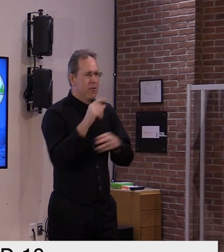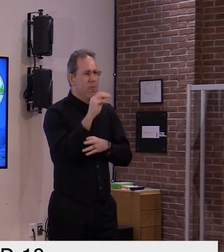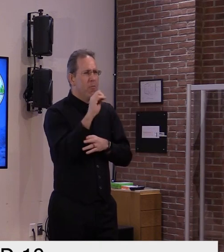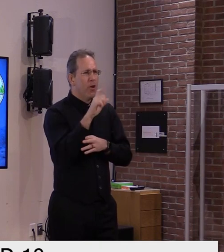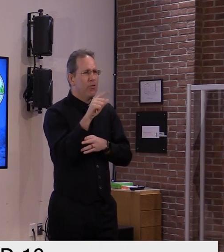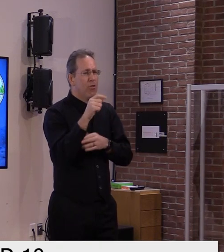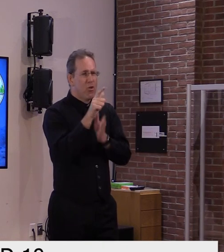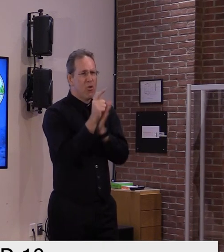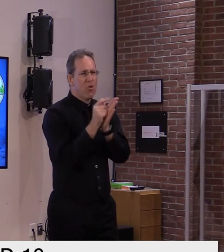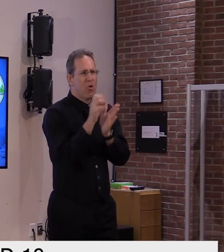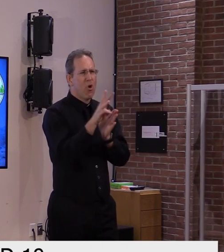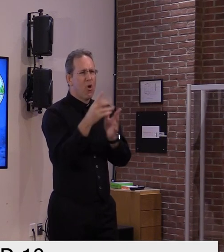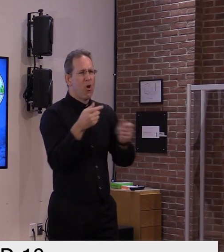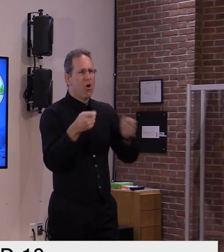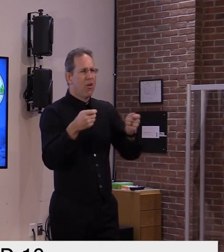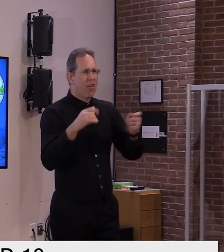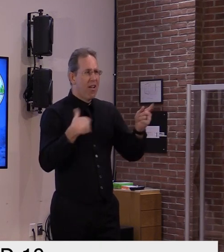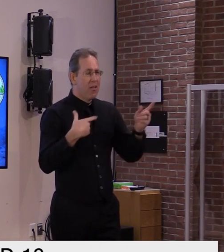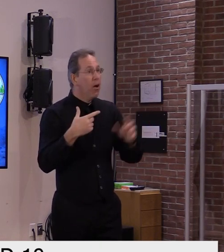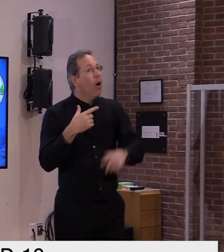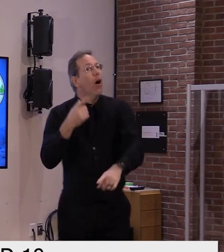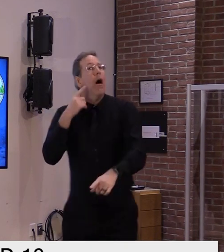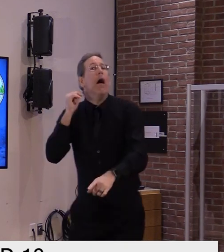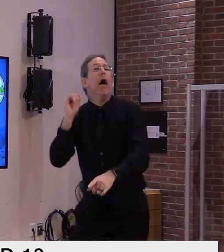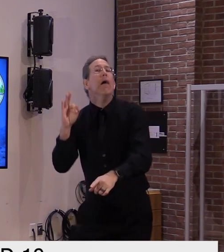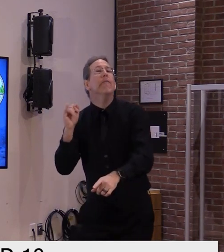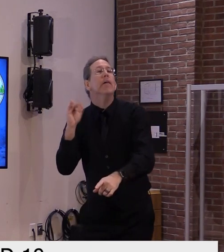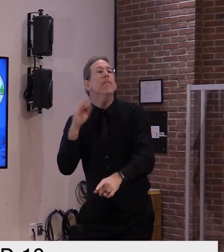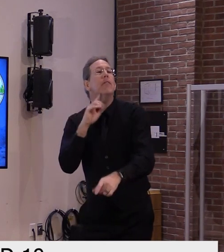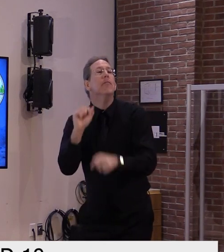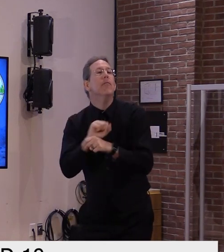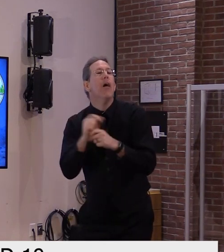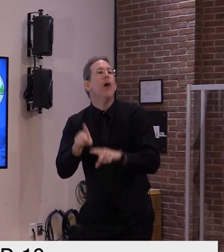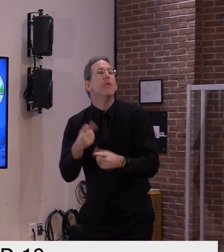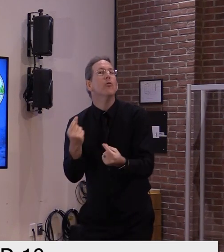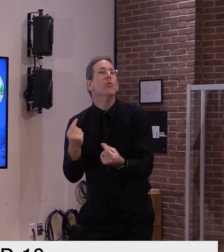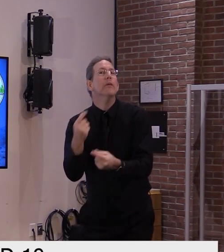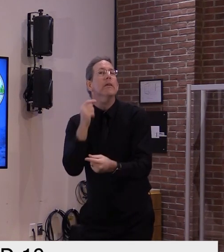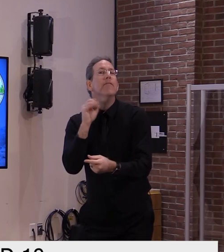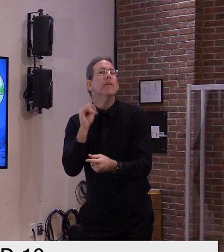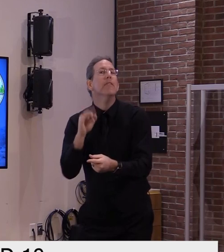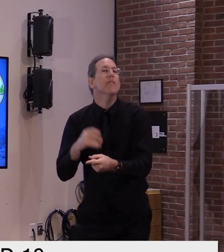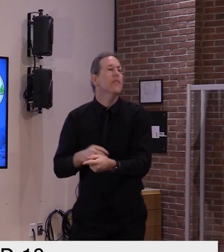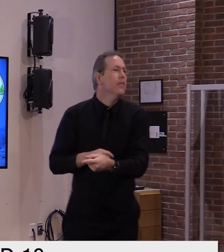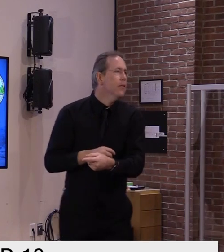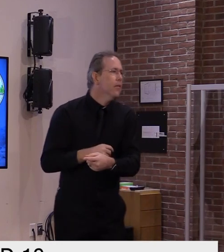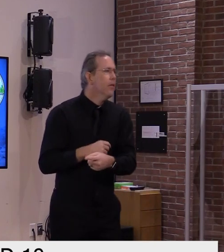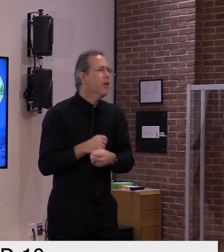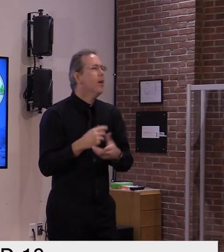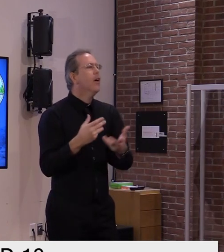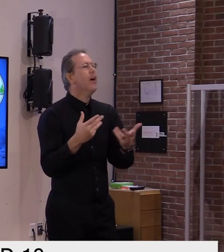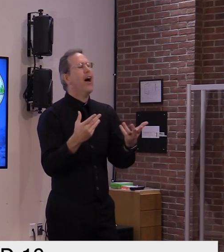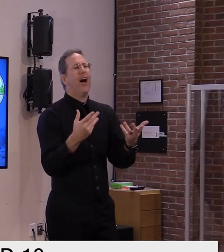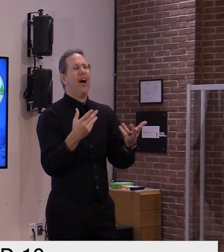What would you do? Yeah, I don't want to play that game, Guy, because I don't believe okay. It's going to happen.